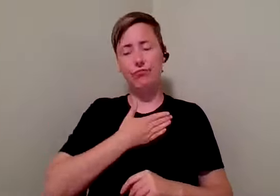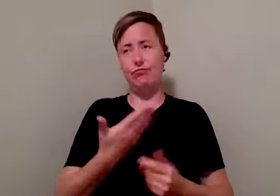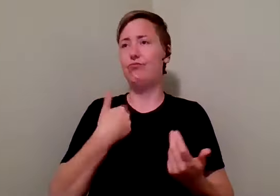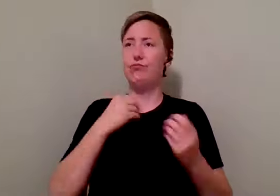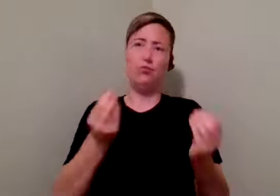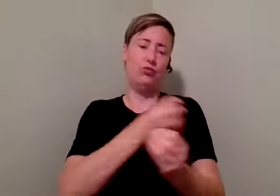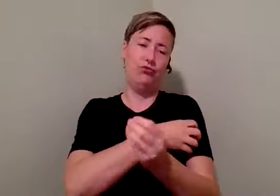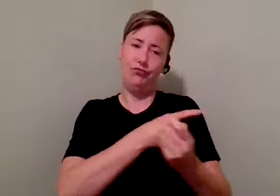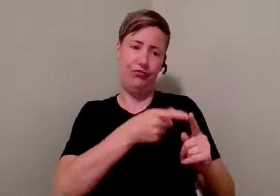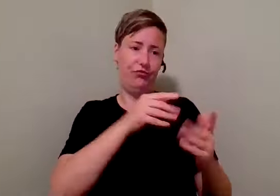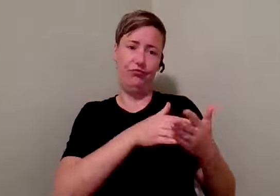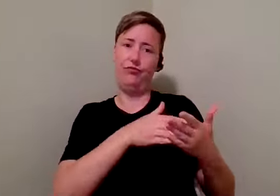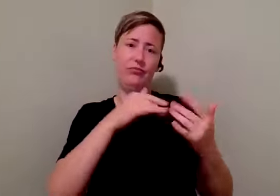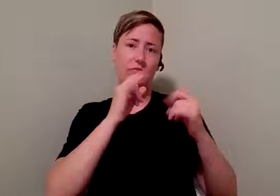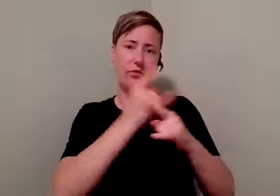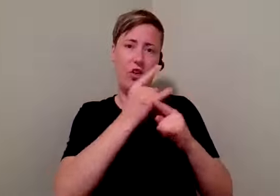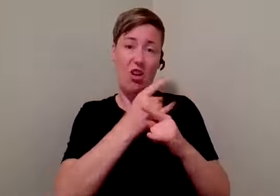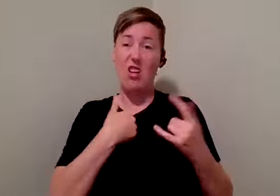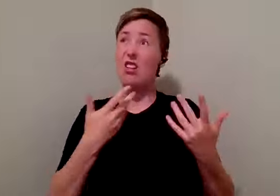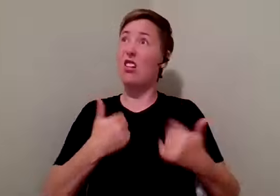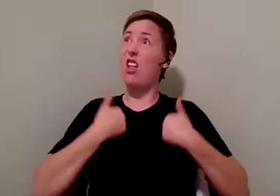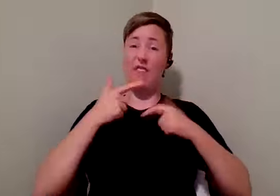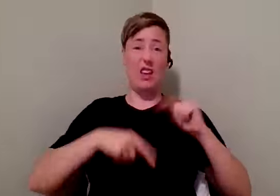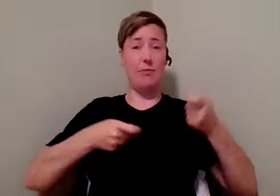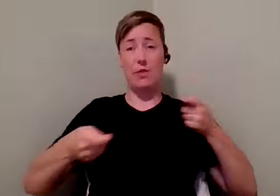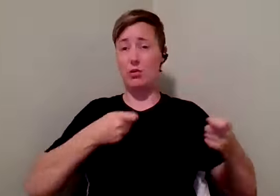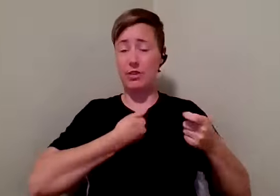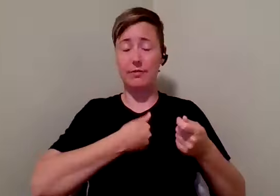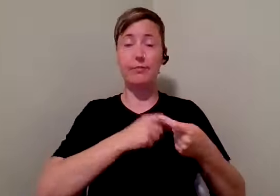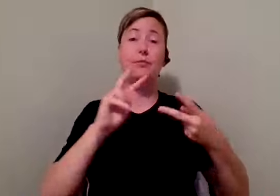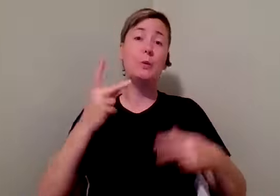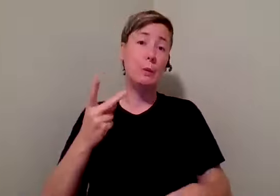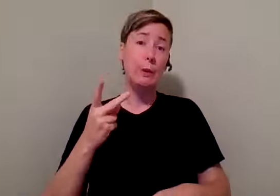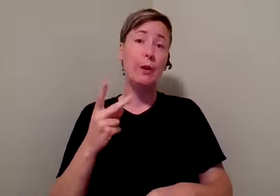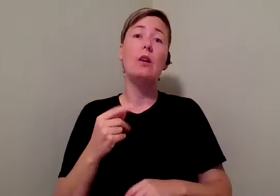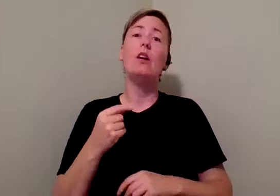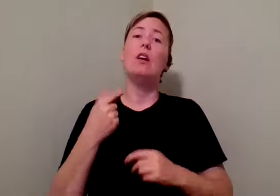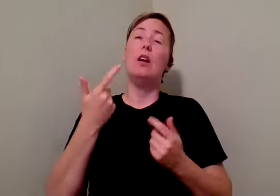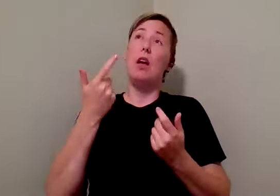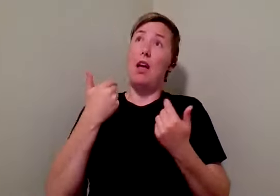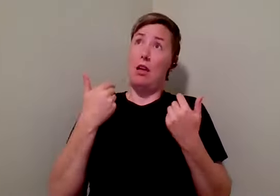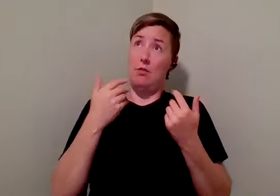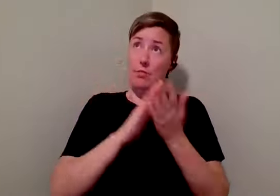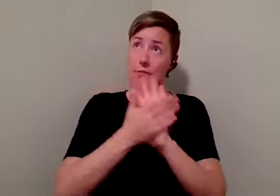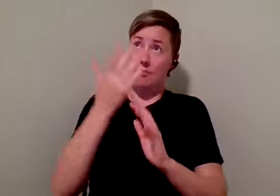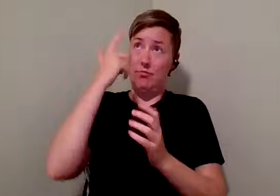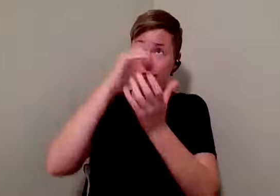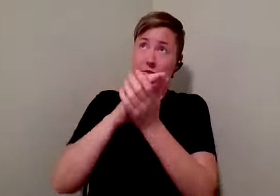over alcohol, that our lives had become unmanageable. 2, came to believe that a power greater than ourselves could restore us